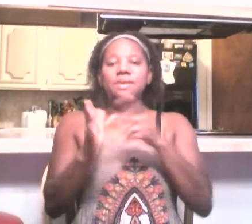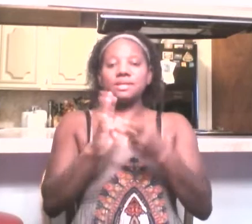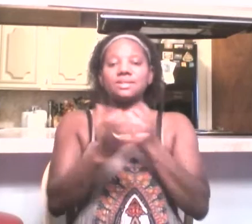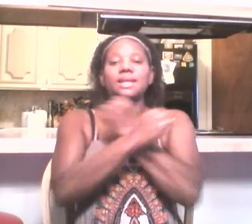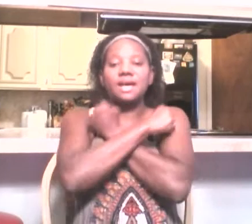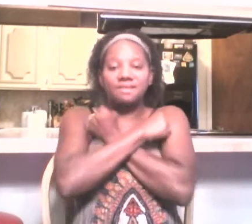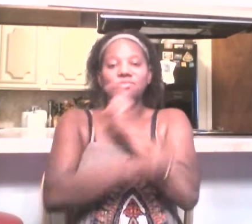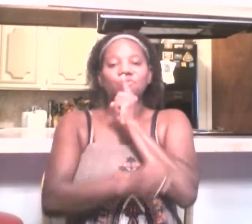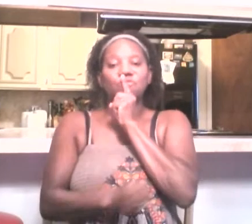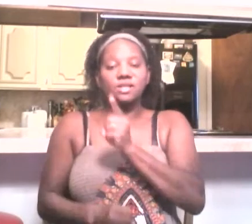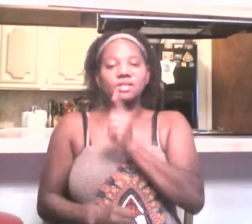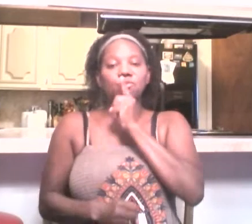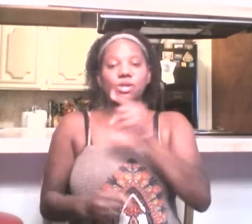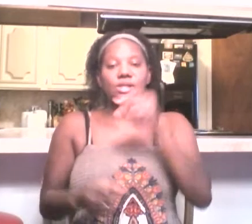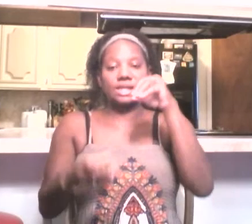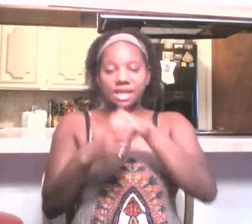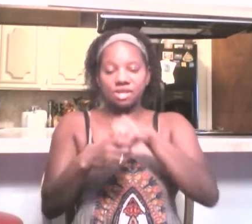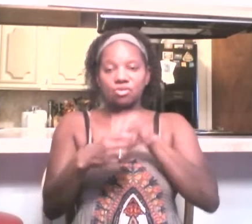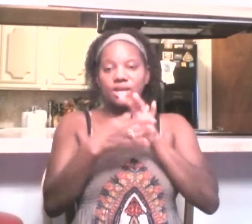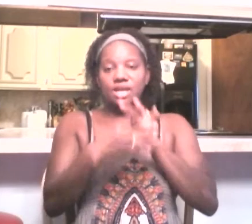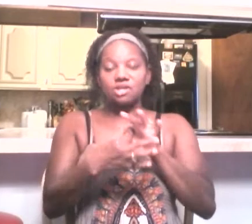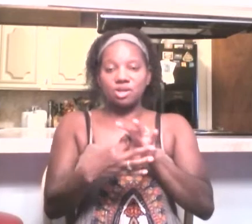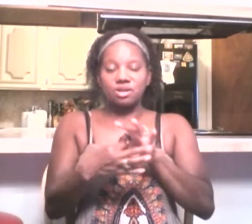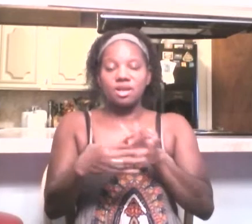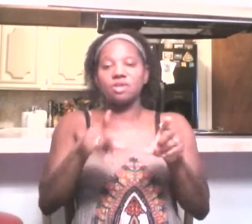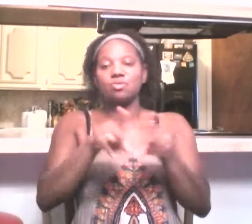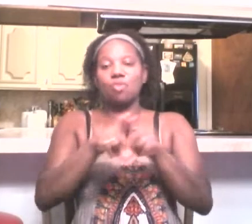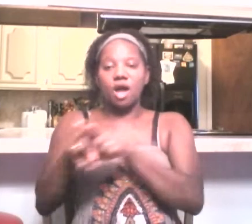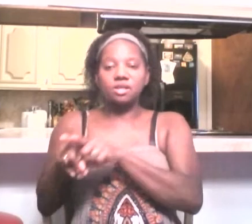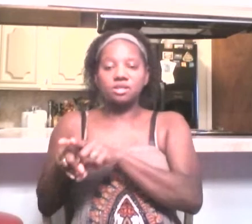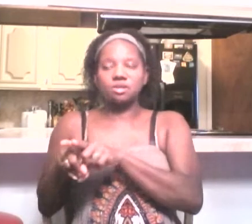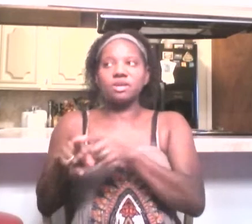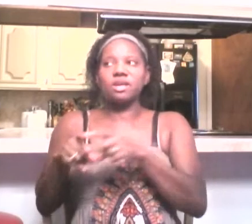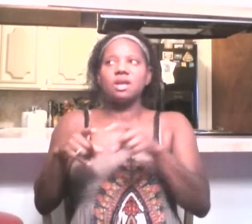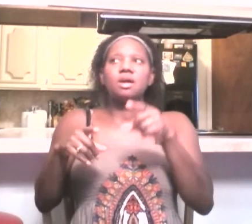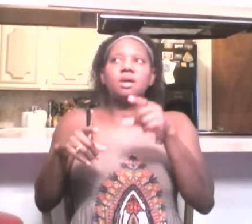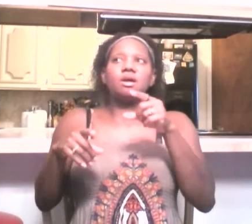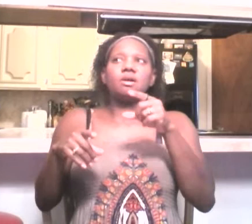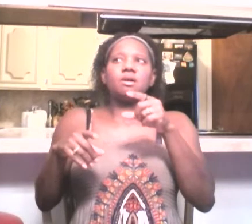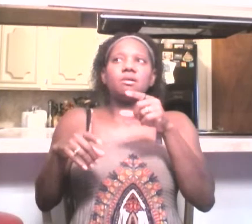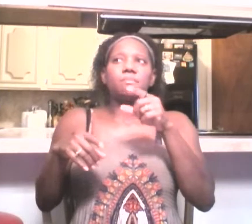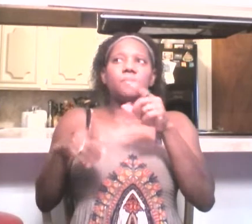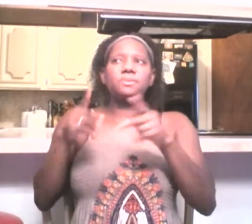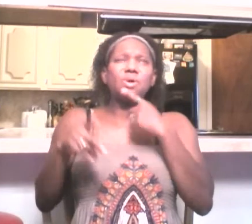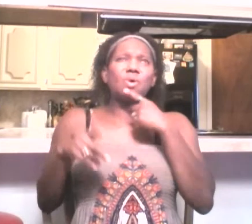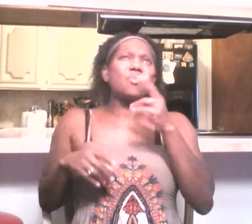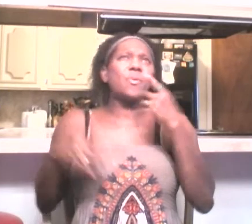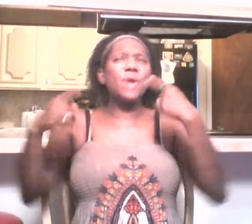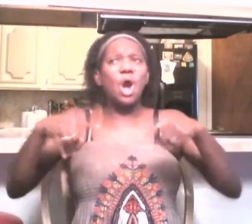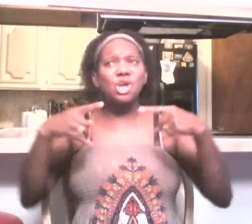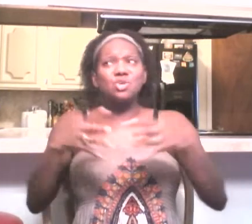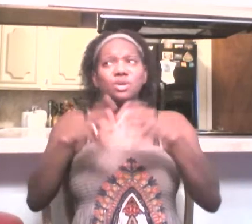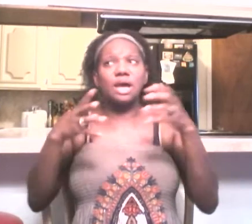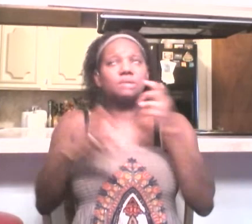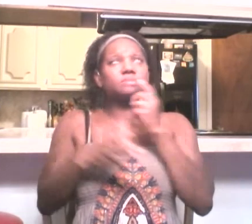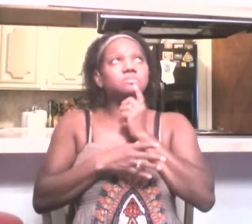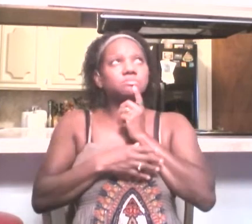means love is really, really in your relationship. And you also, people say, oh, well, we argue a lot.